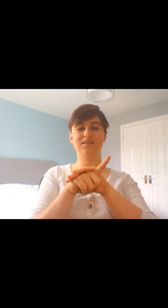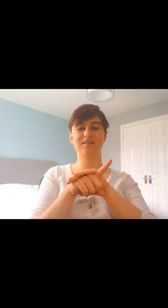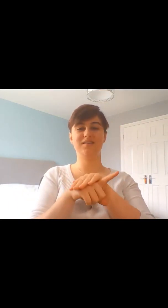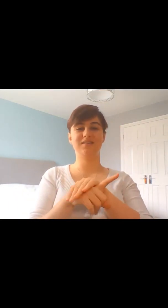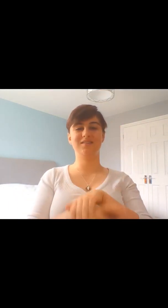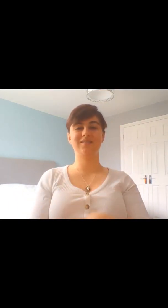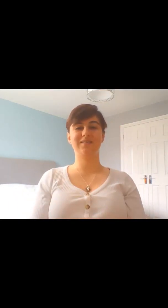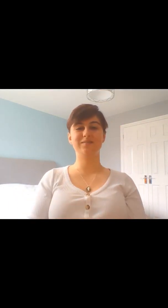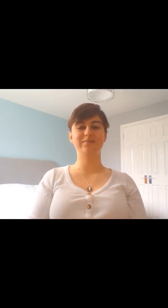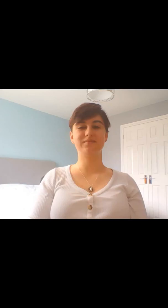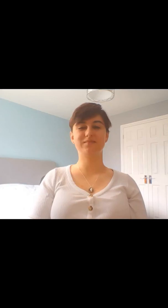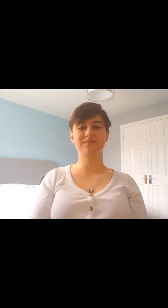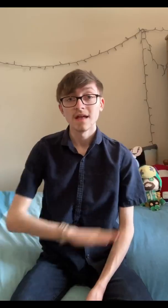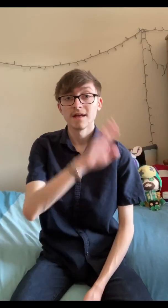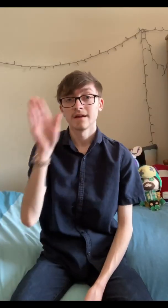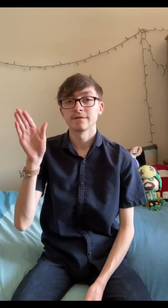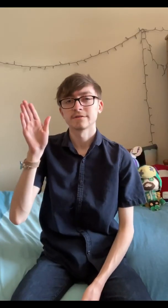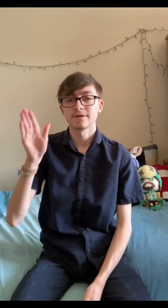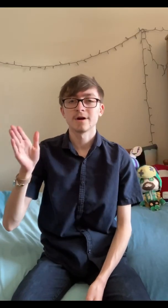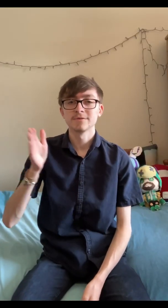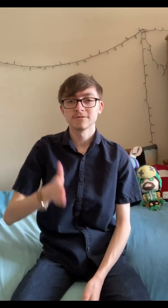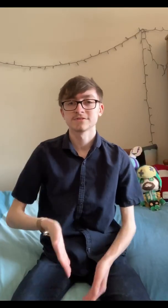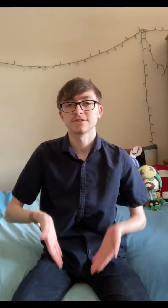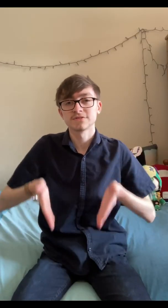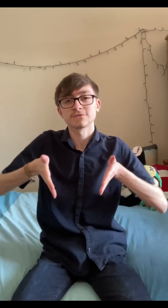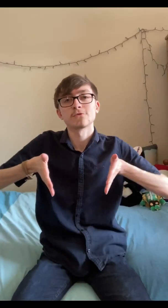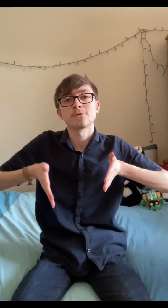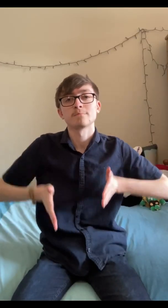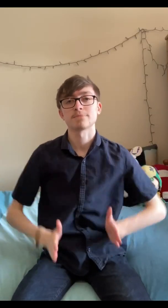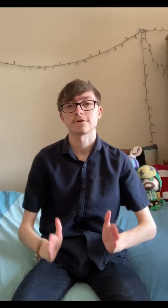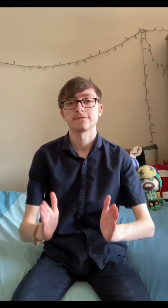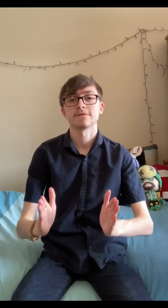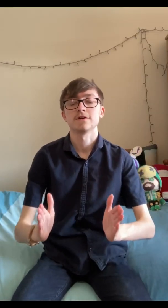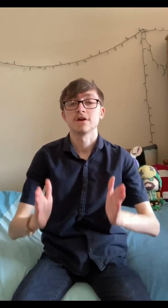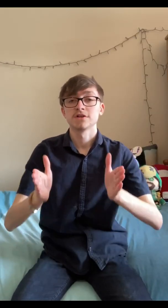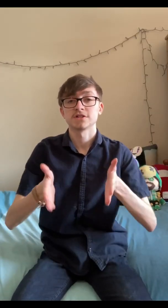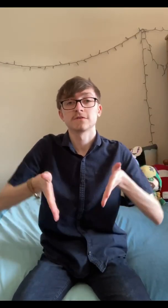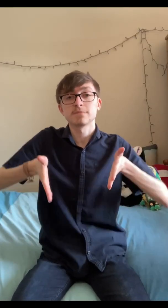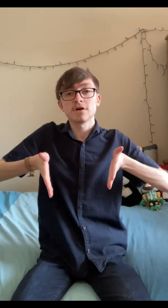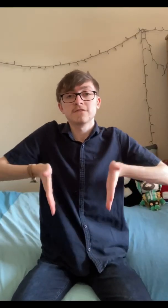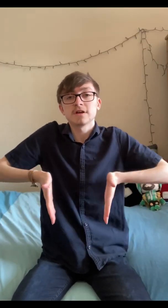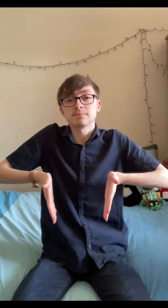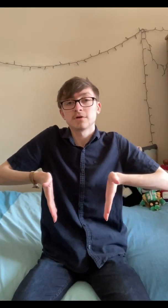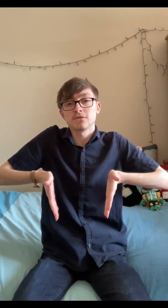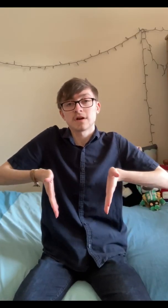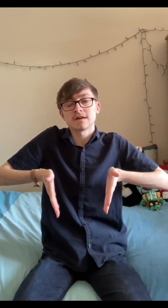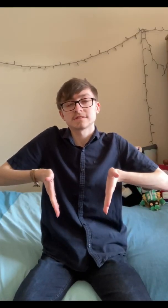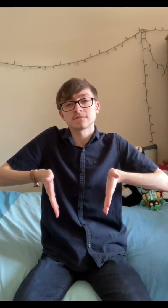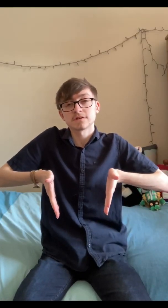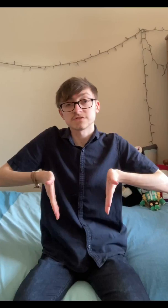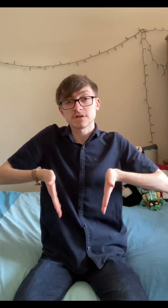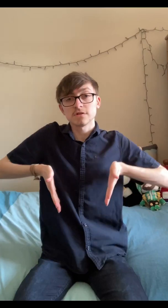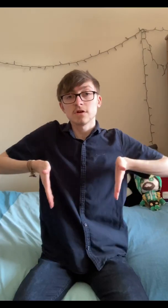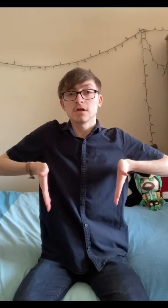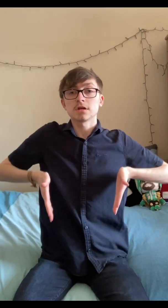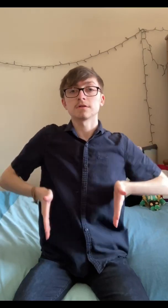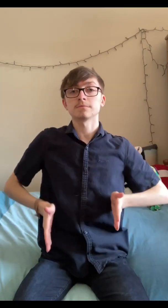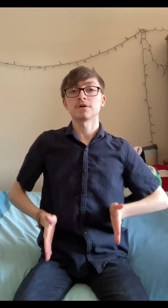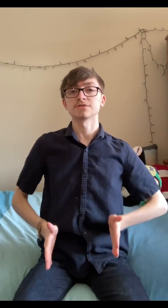events. Hello, I'm doing signs for birth. So for birth, you get both your hands out like so, let them past your